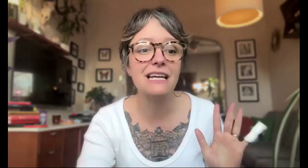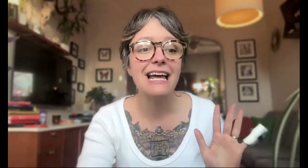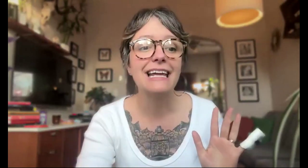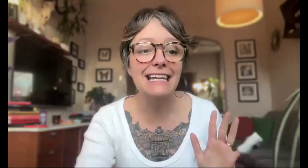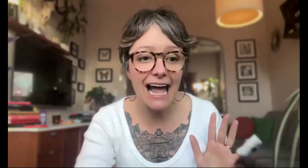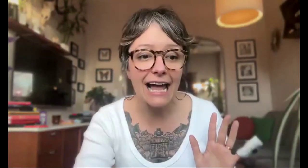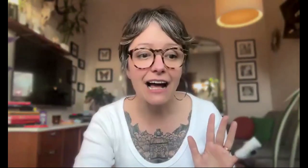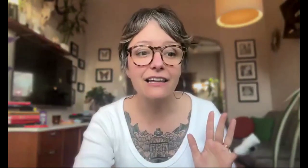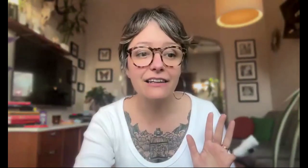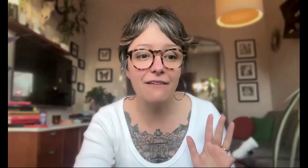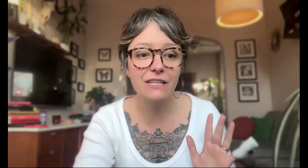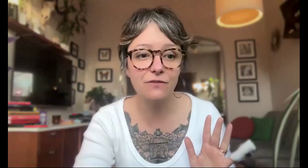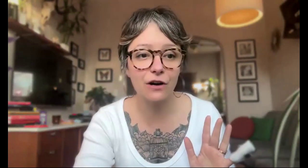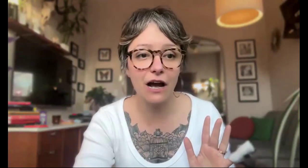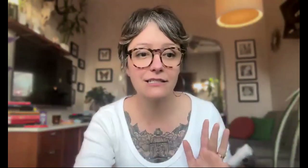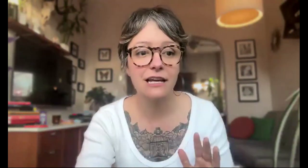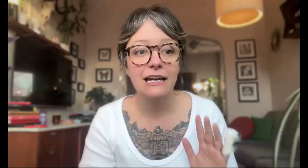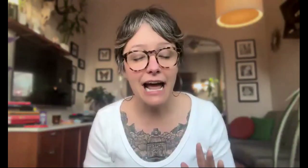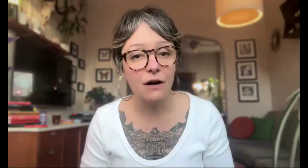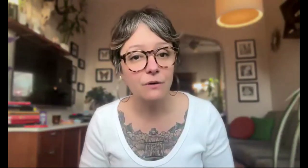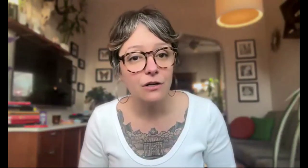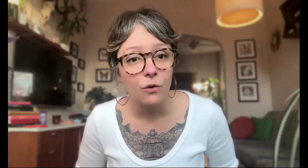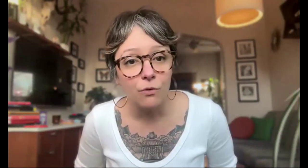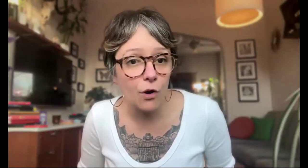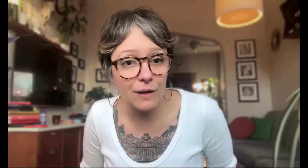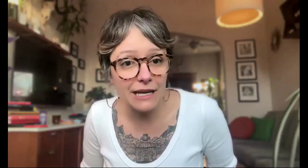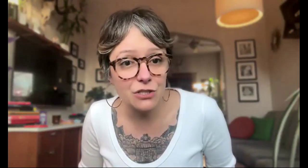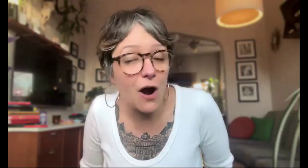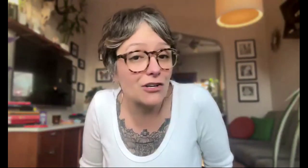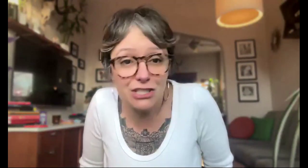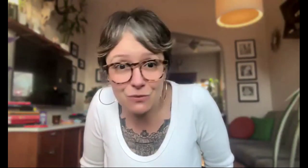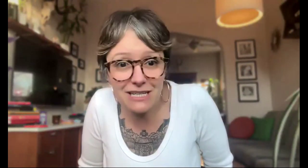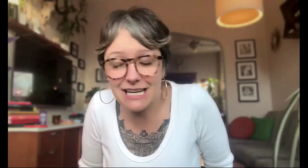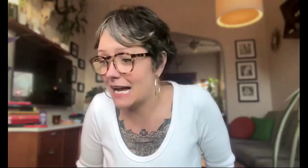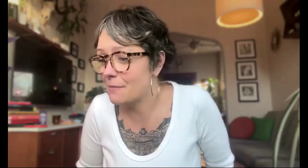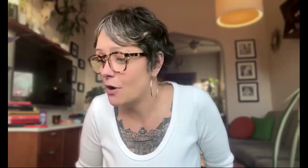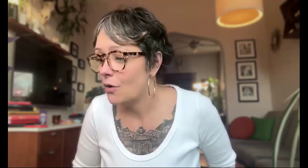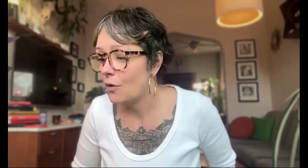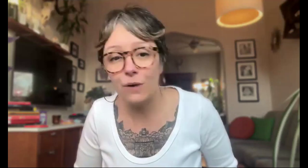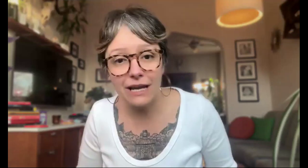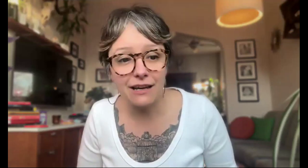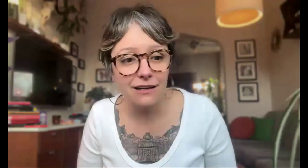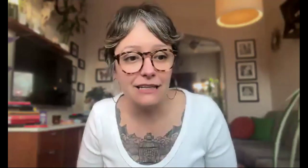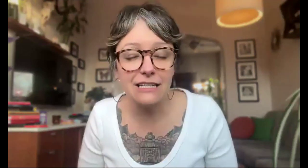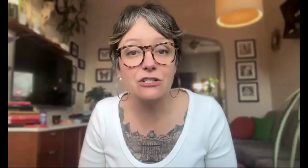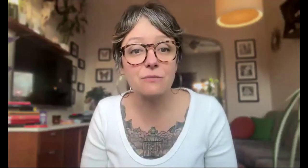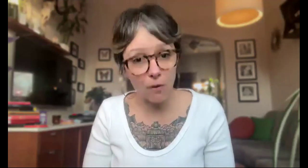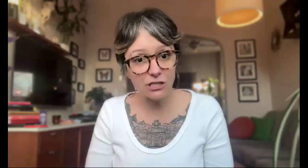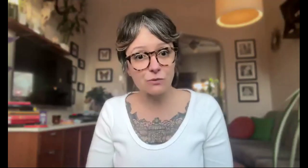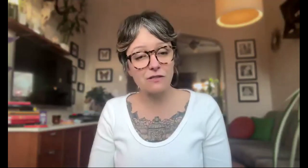jobs. Yay. Love this for us. Now, before we get into our story time, we need to do some emotions. We have